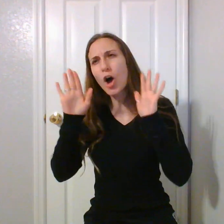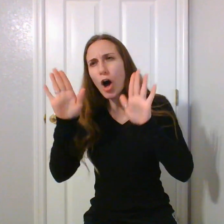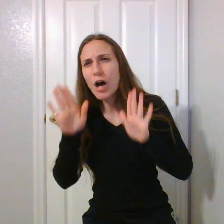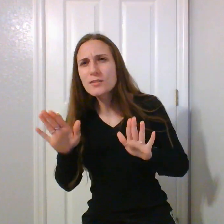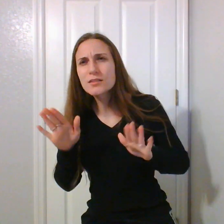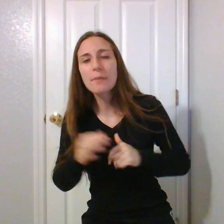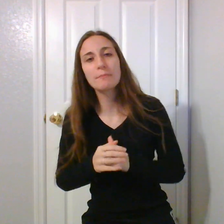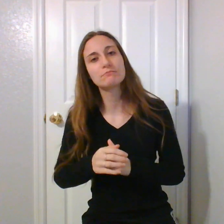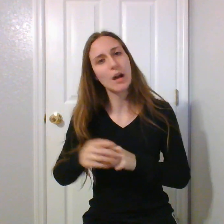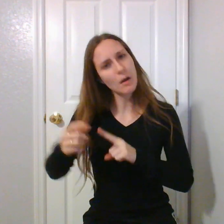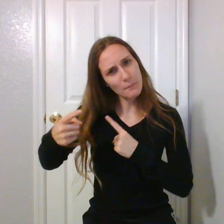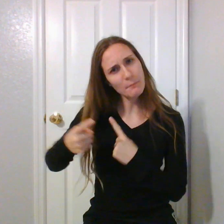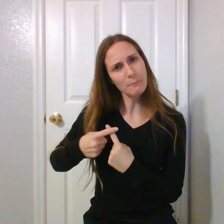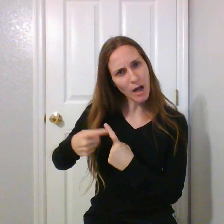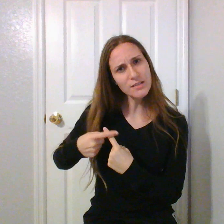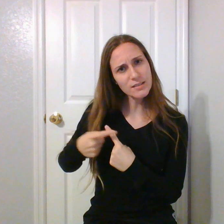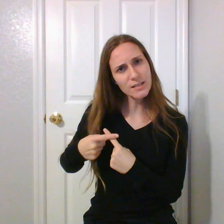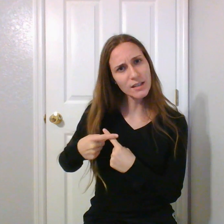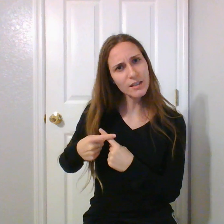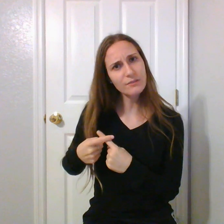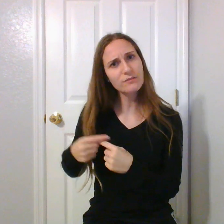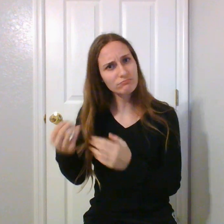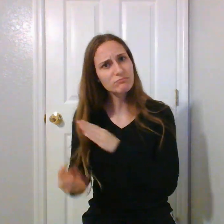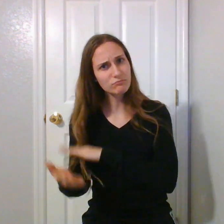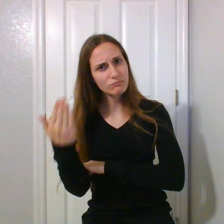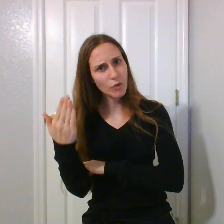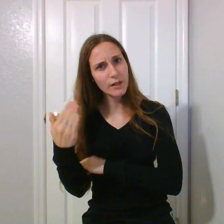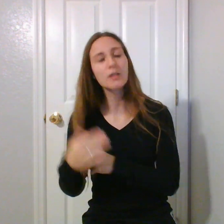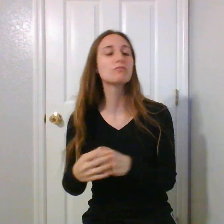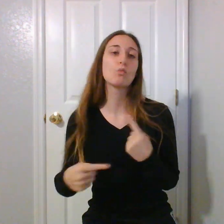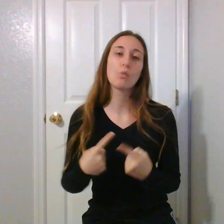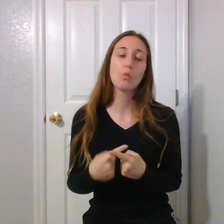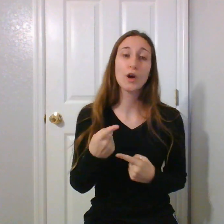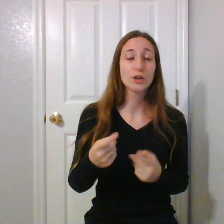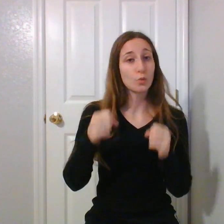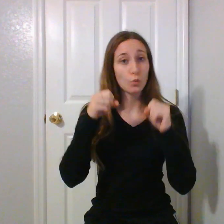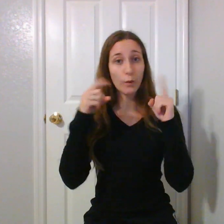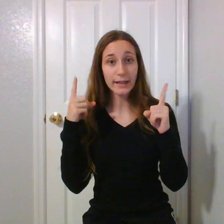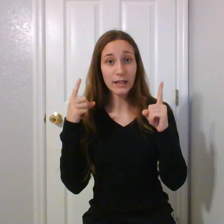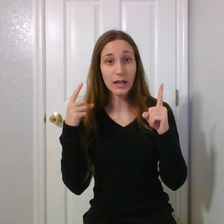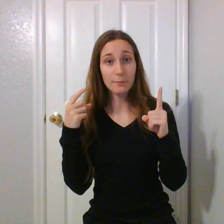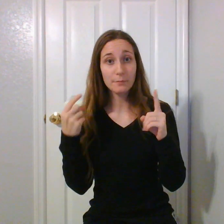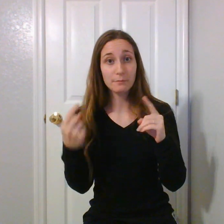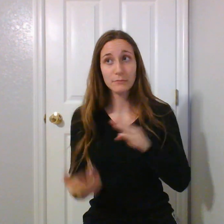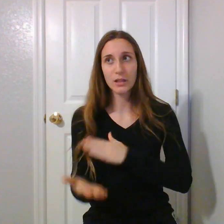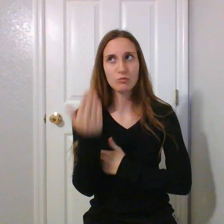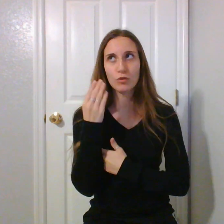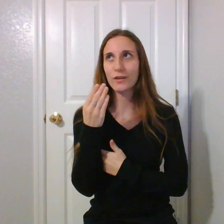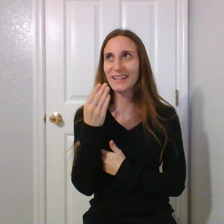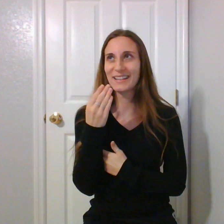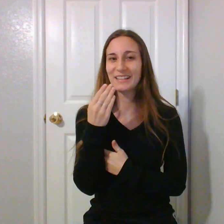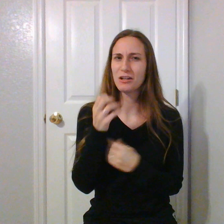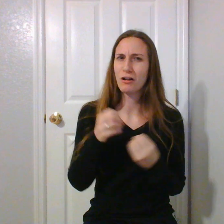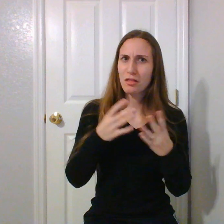positive verbiage in the morning when you wake up early a lot of the times you sit there and literally bitch about it and that's not going to make it fun or